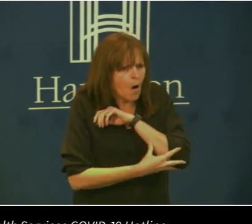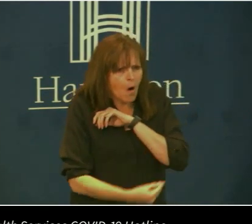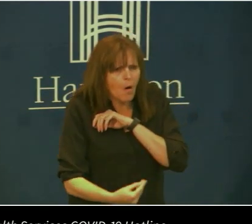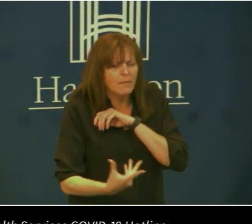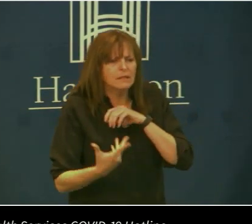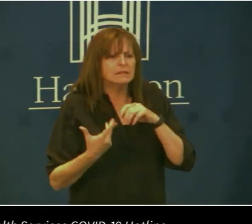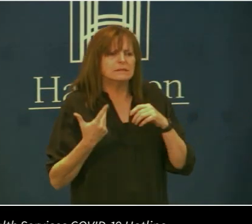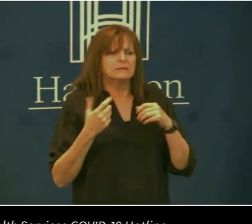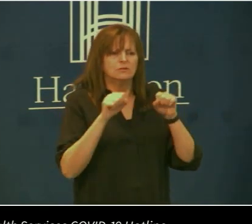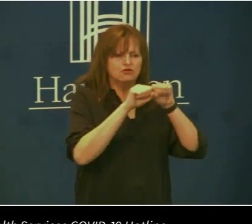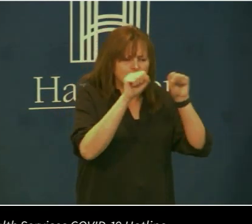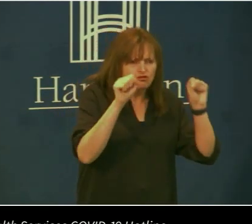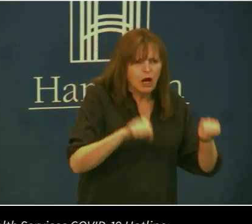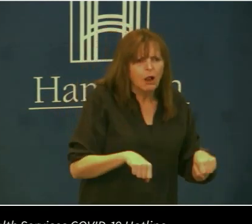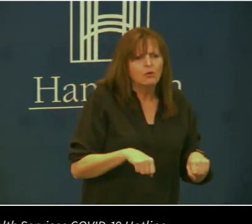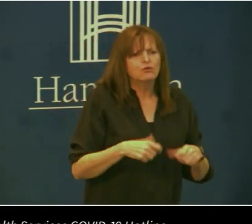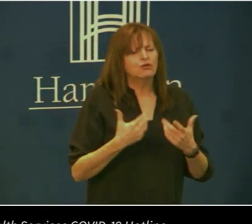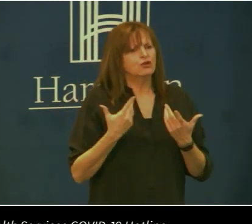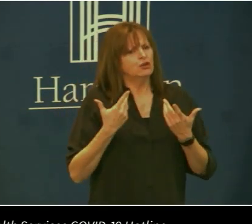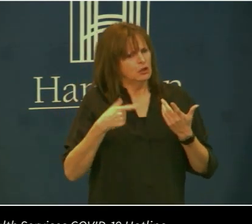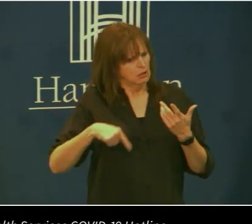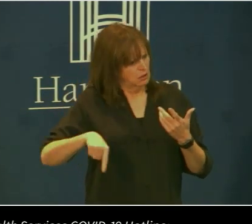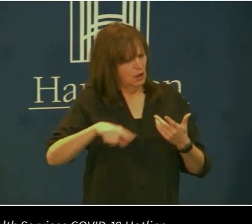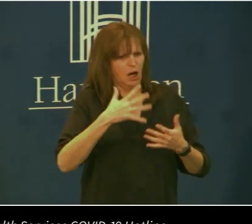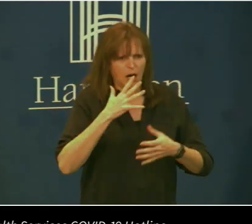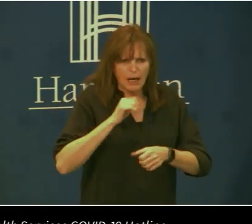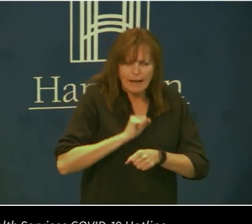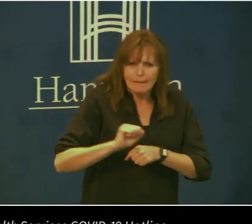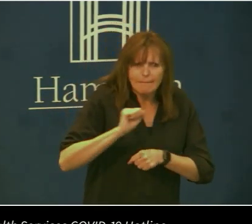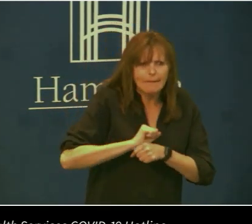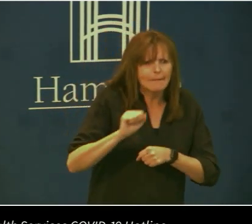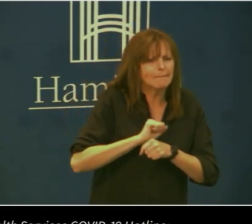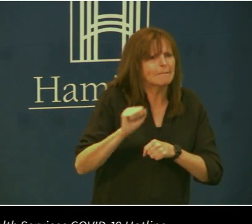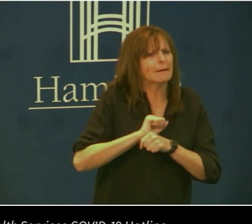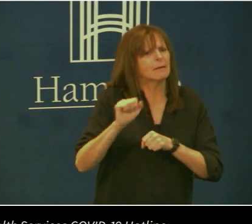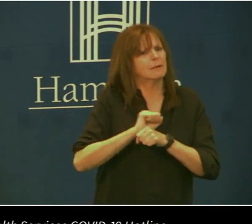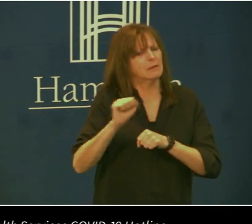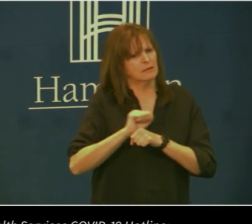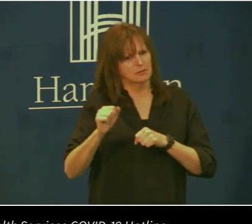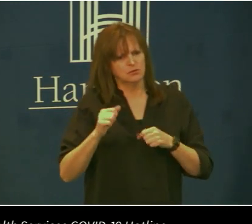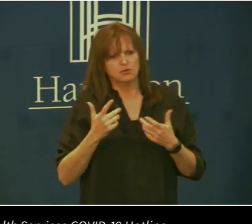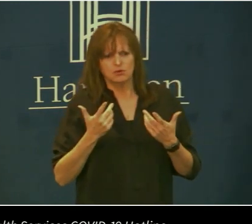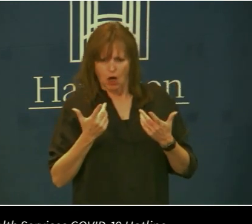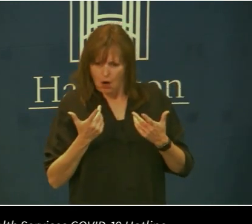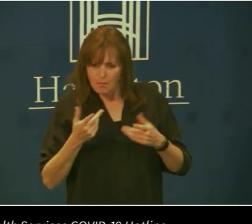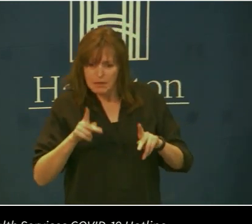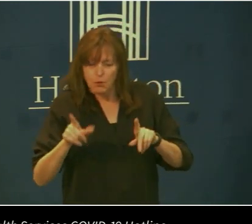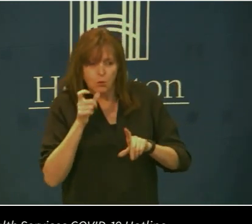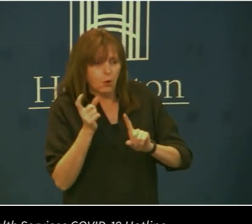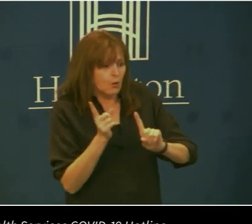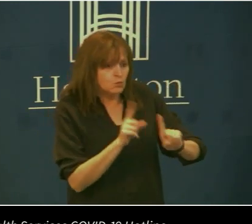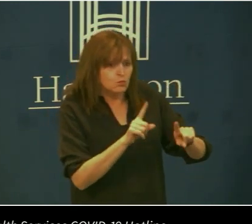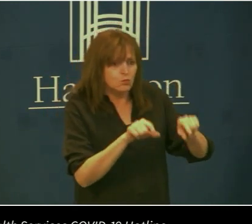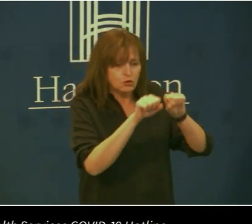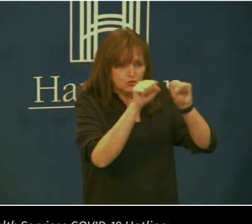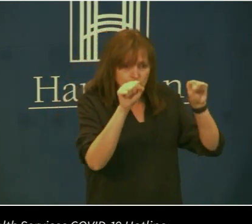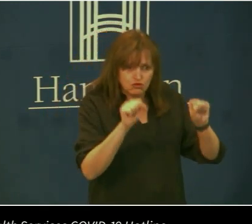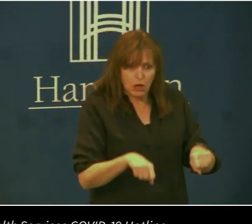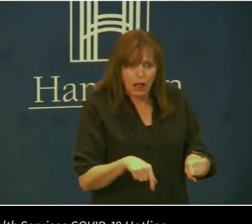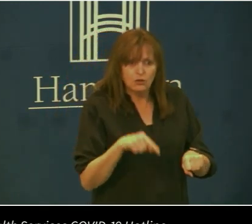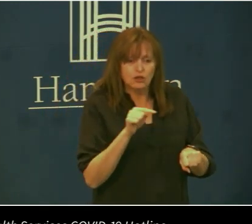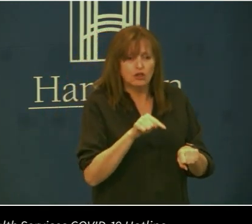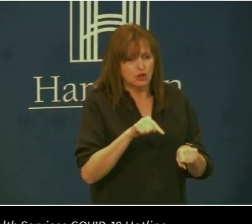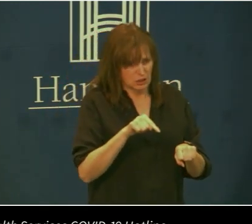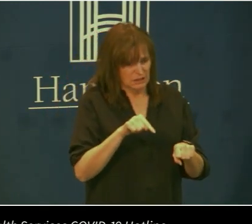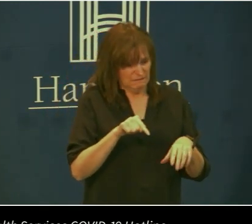they're COVID positive tested, they can be sheltered there in a safe environment. That's currently open at the Bonetto